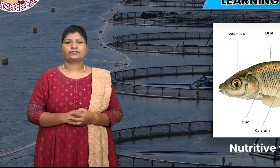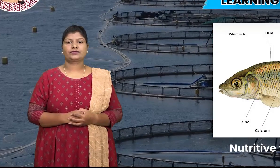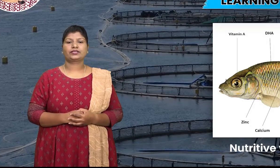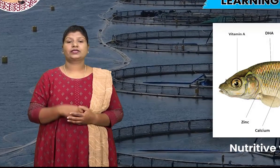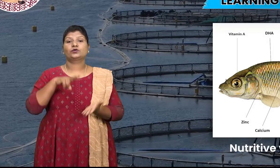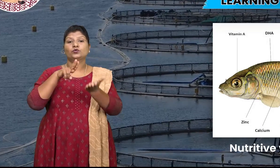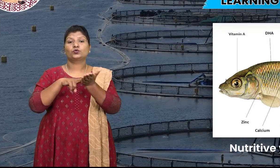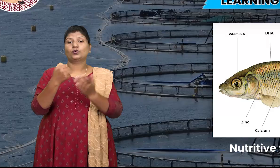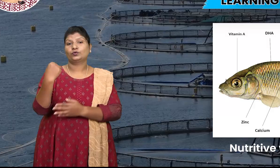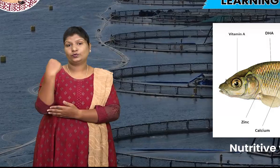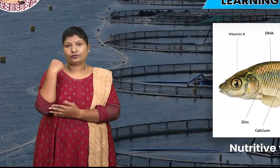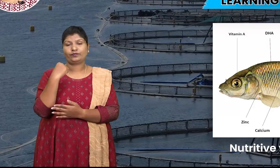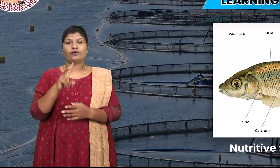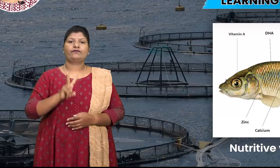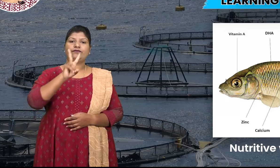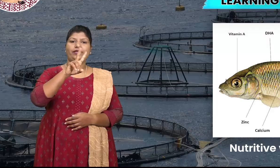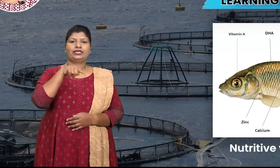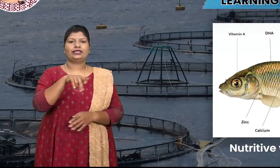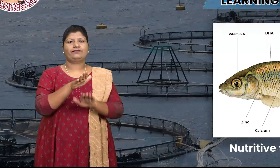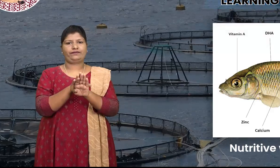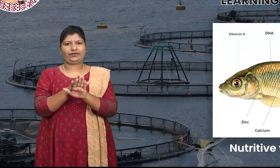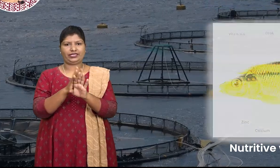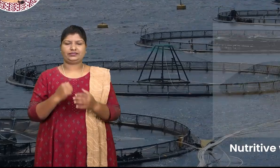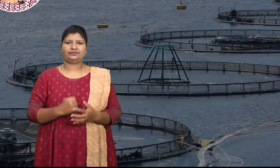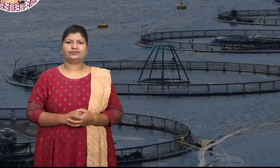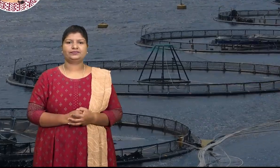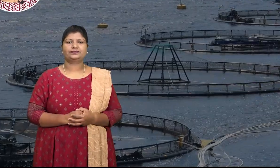nutritive value of fishes.